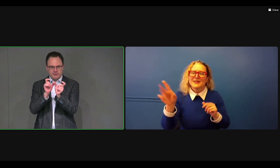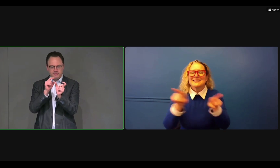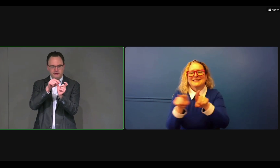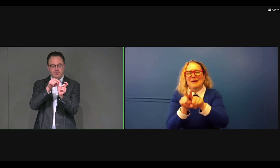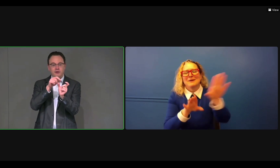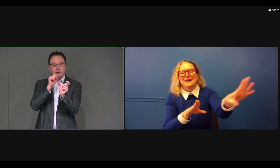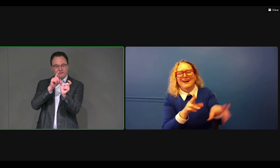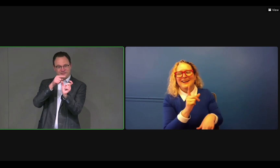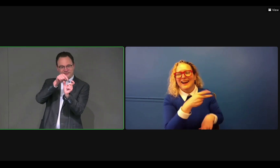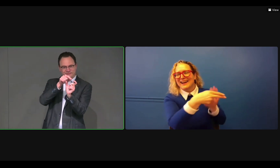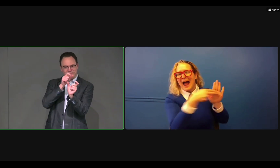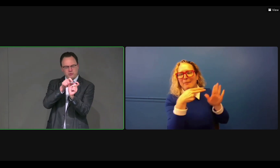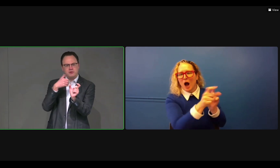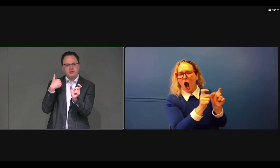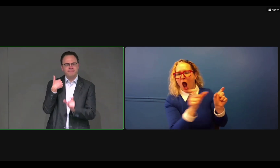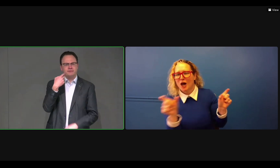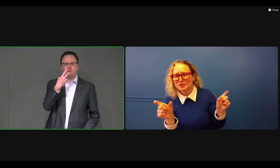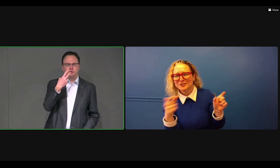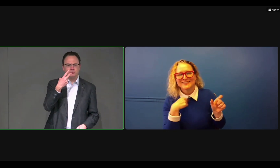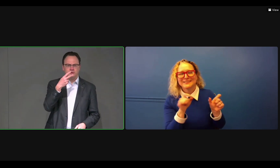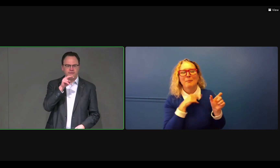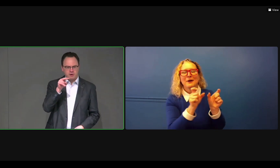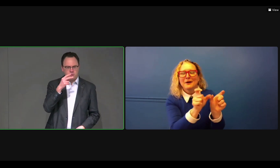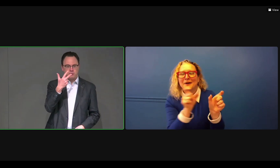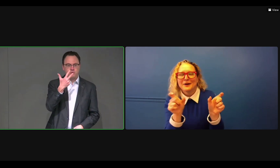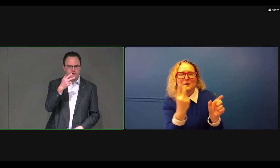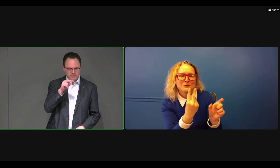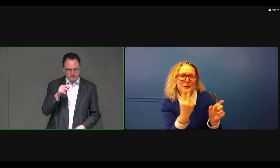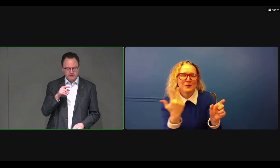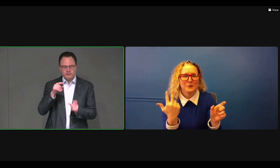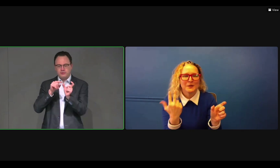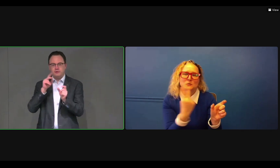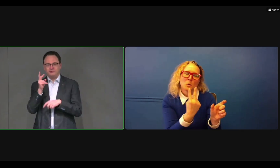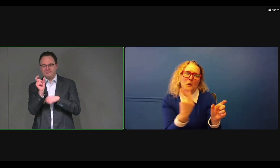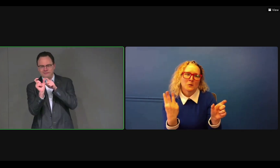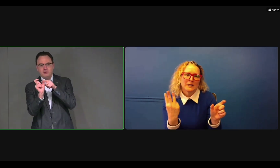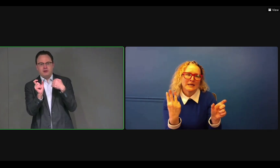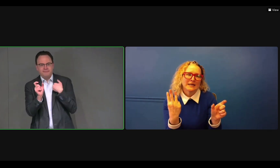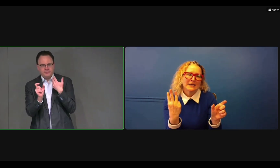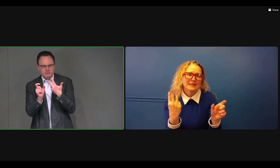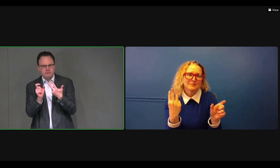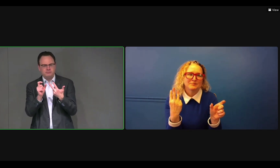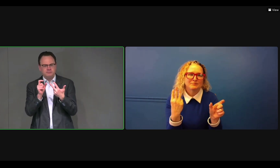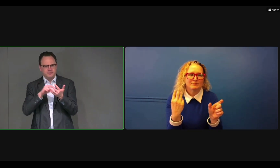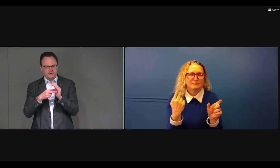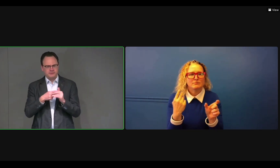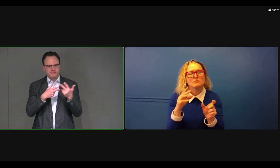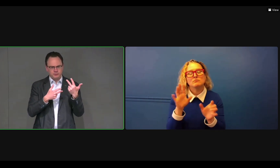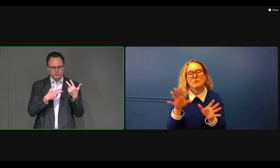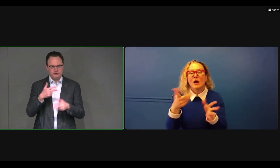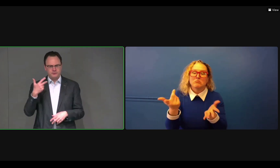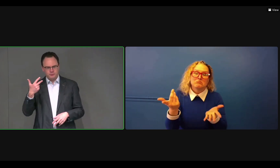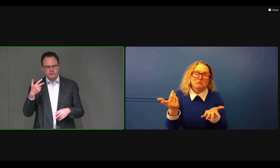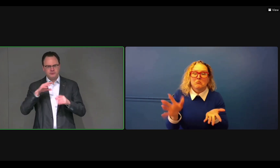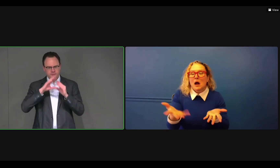several different pieces to them that change the meaning. There could be 2 or 3 equivalent variations